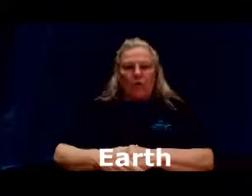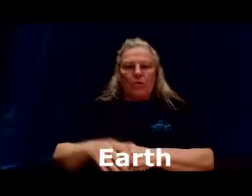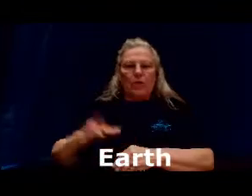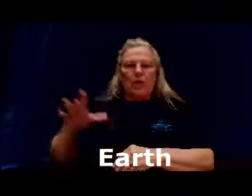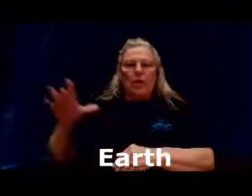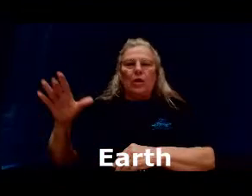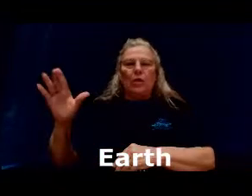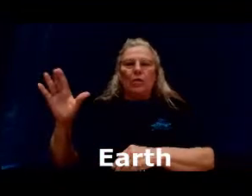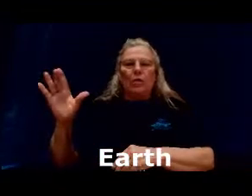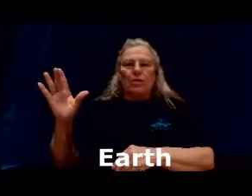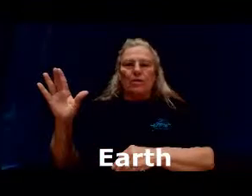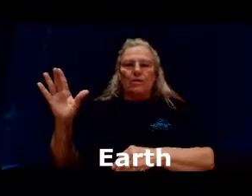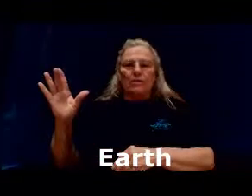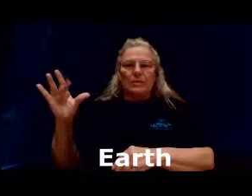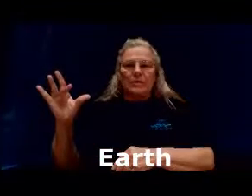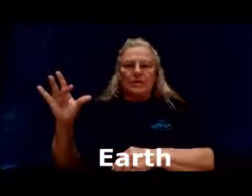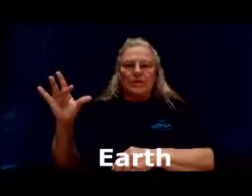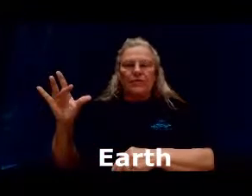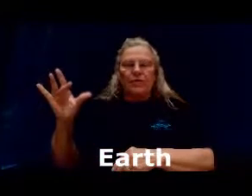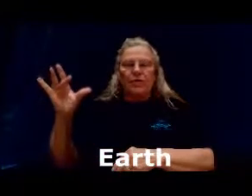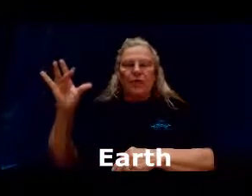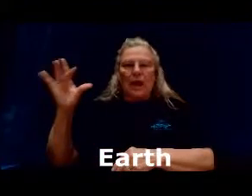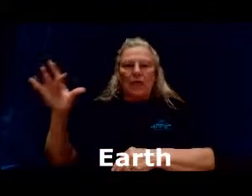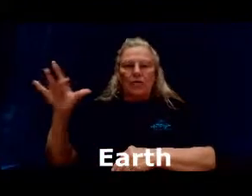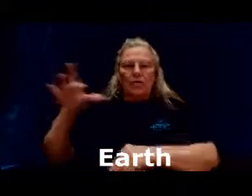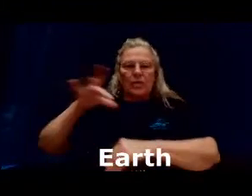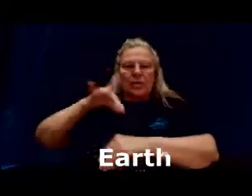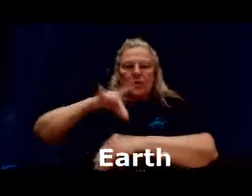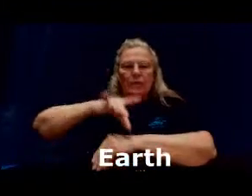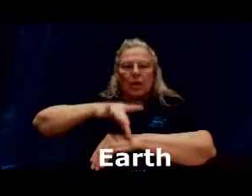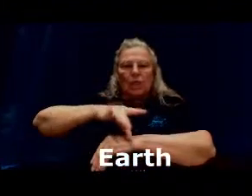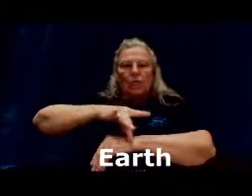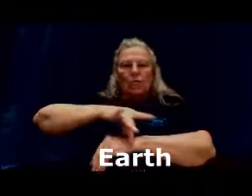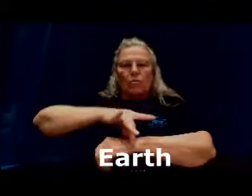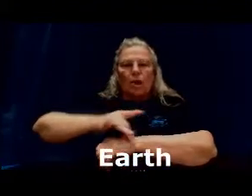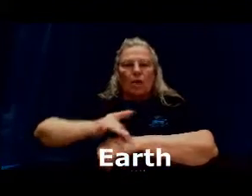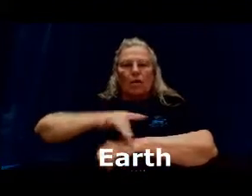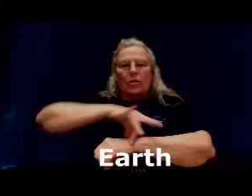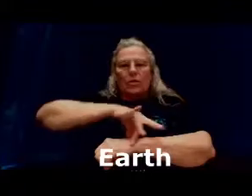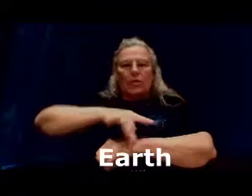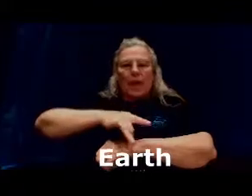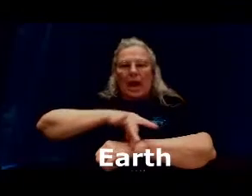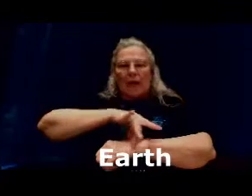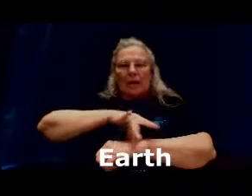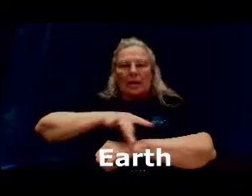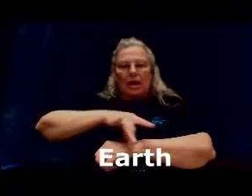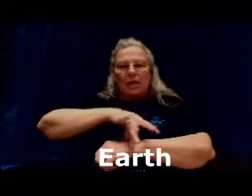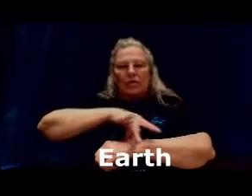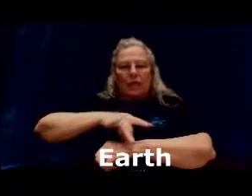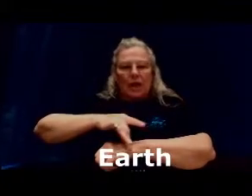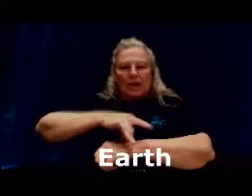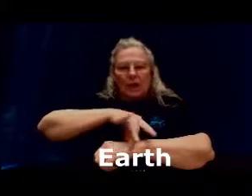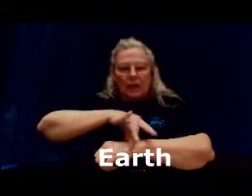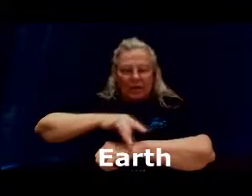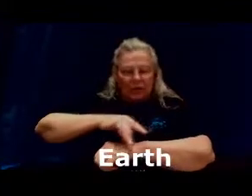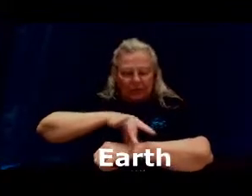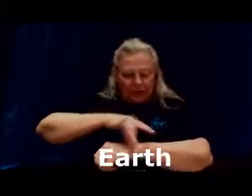Earth, your center finger and your thumb rock on the back of your non-dominant